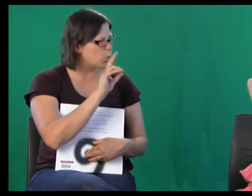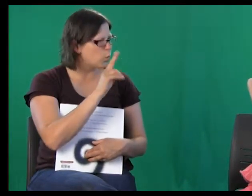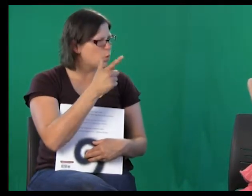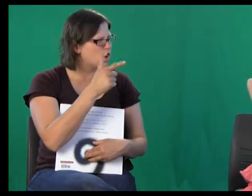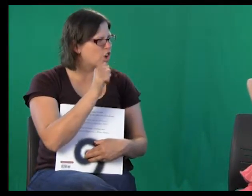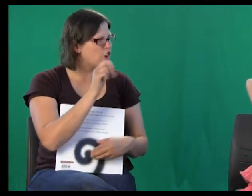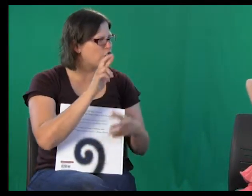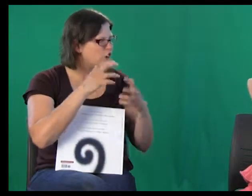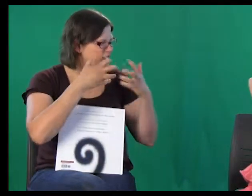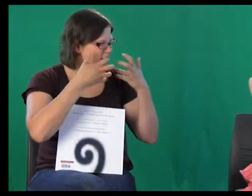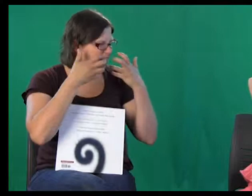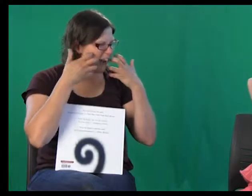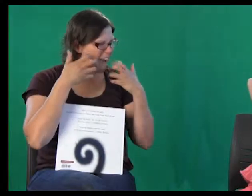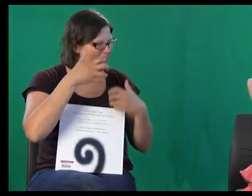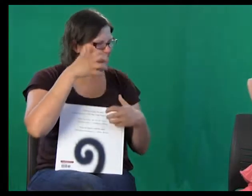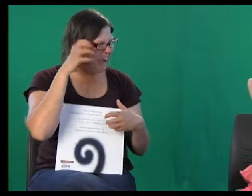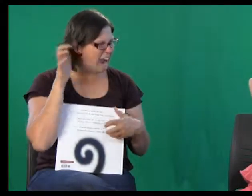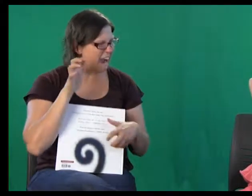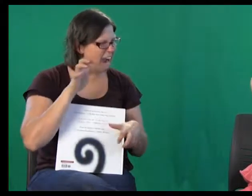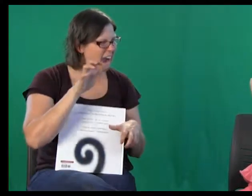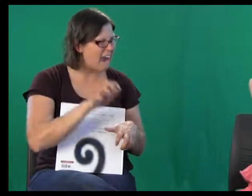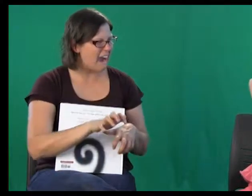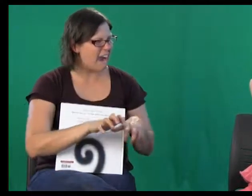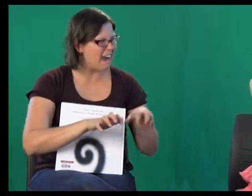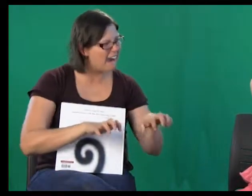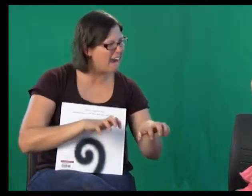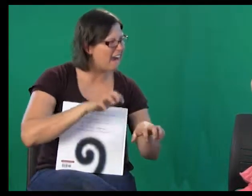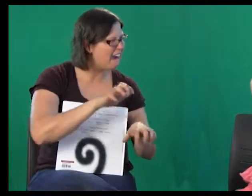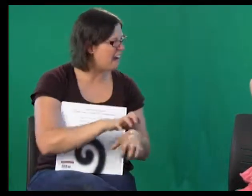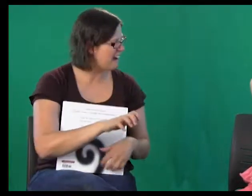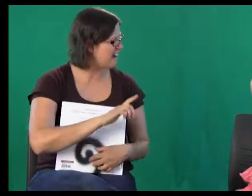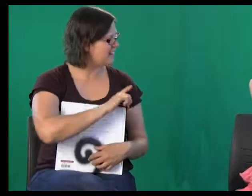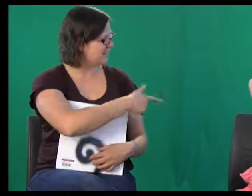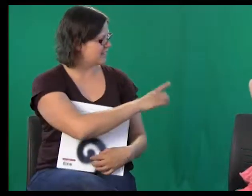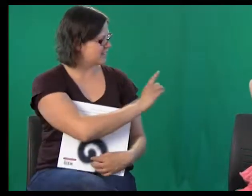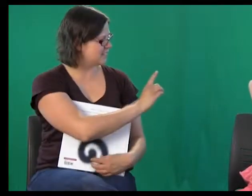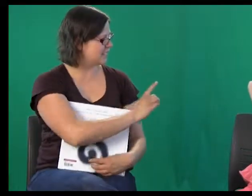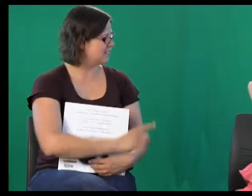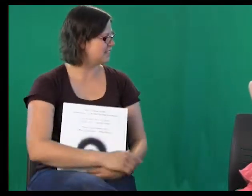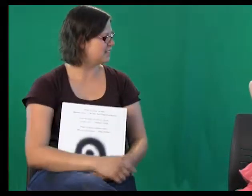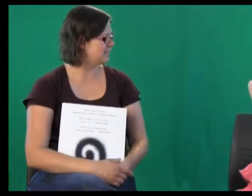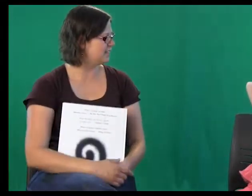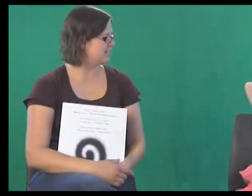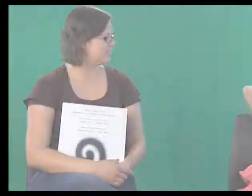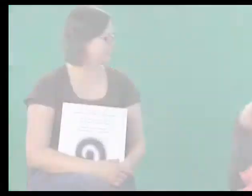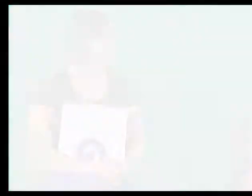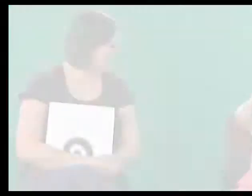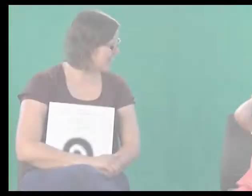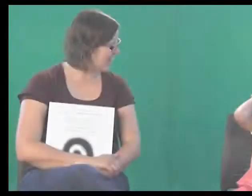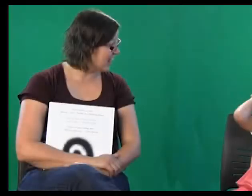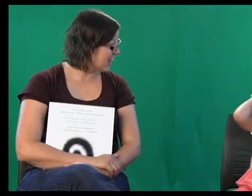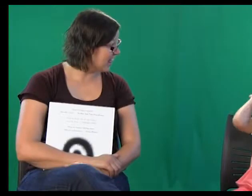with C? A cougar? How about that? All right, you're up with D.